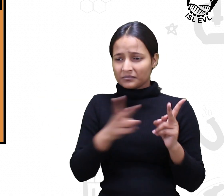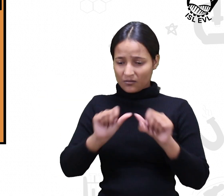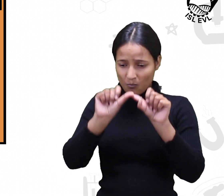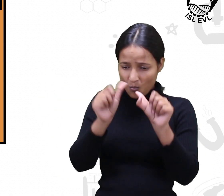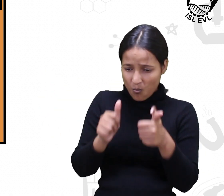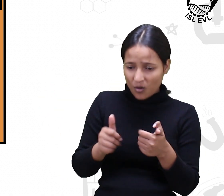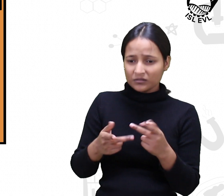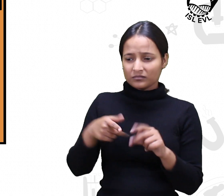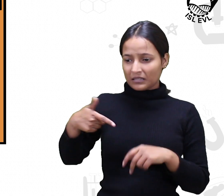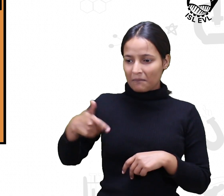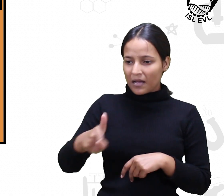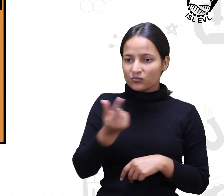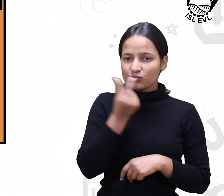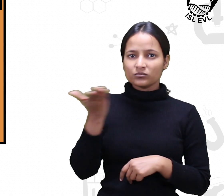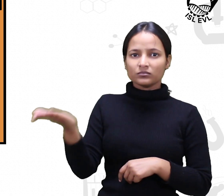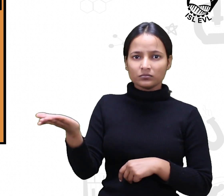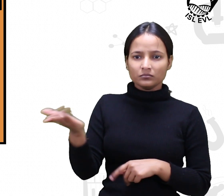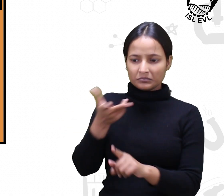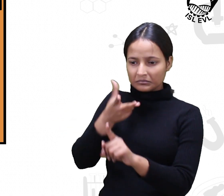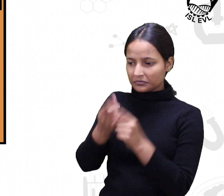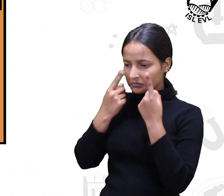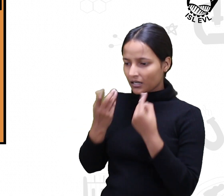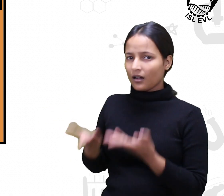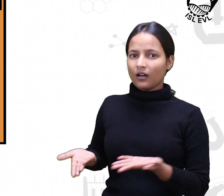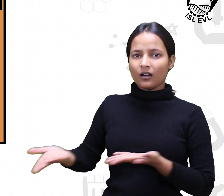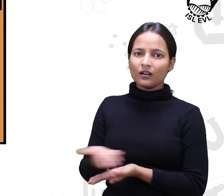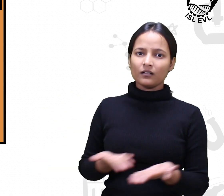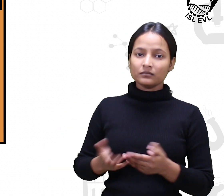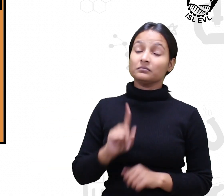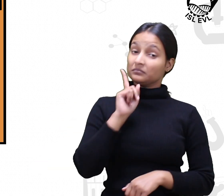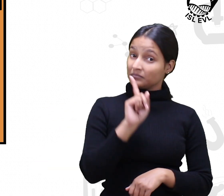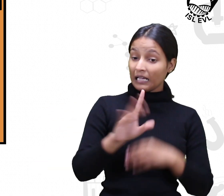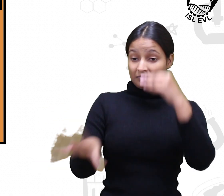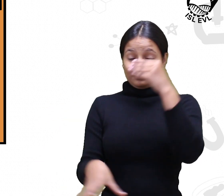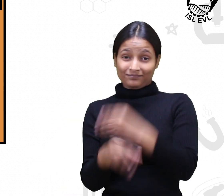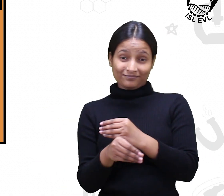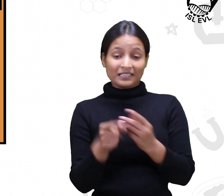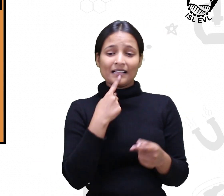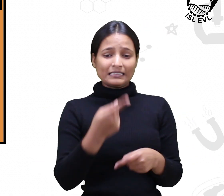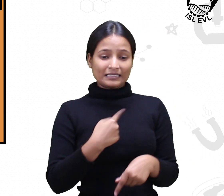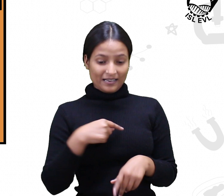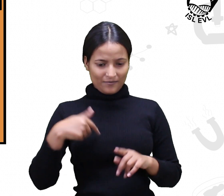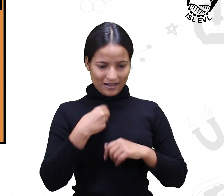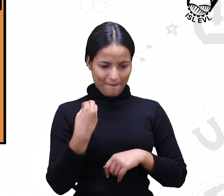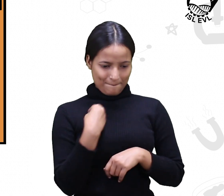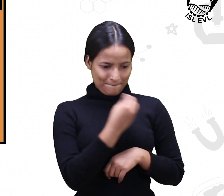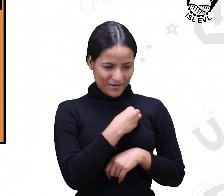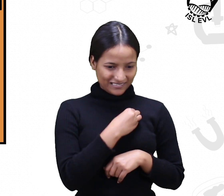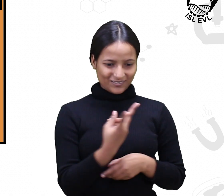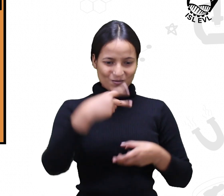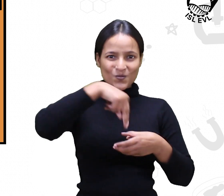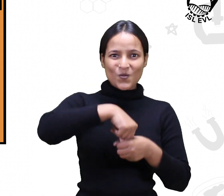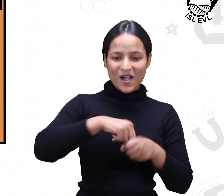microbial interactions in model organisms like rats. Yes, and she also spoke about the